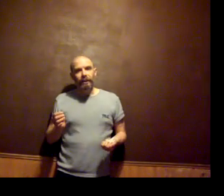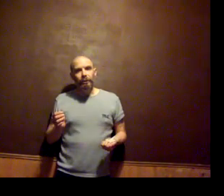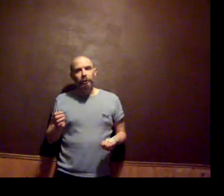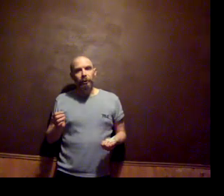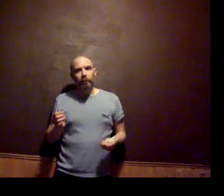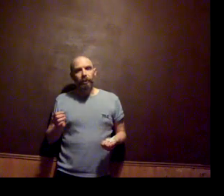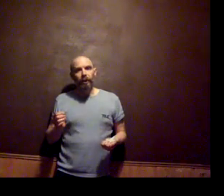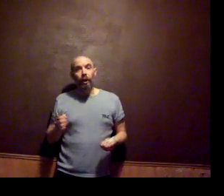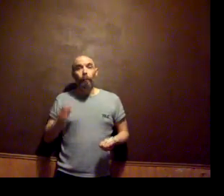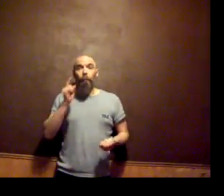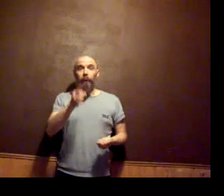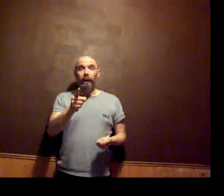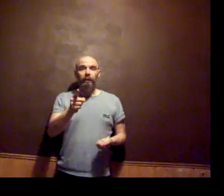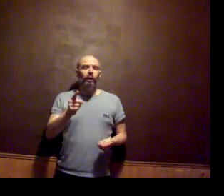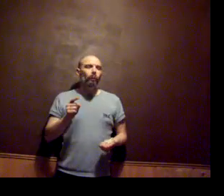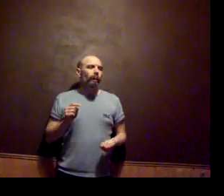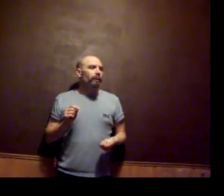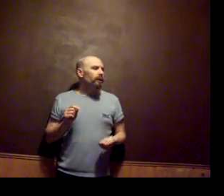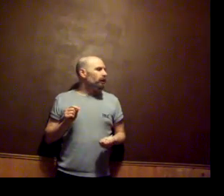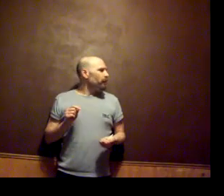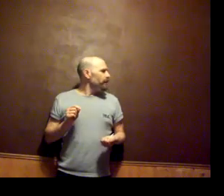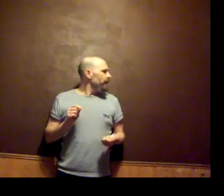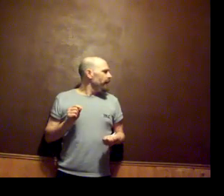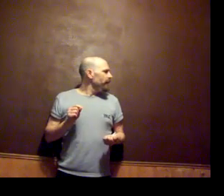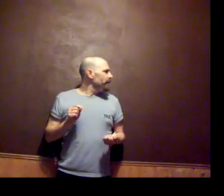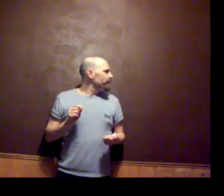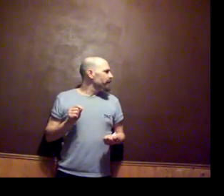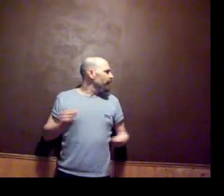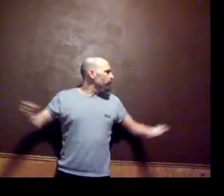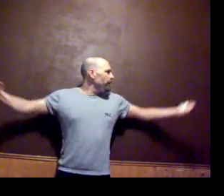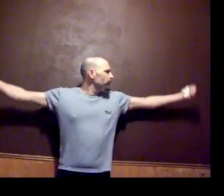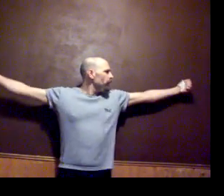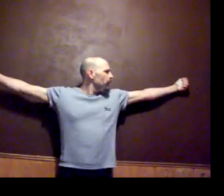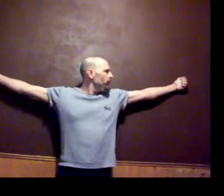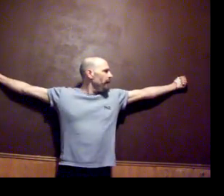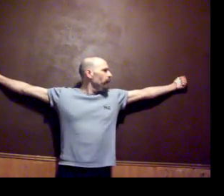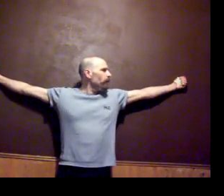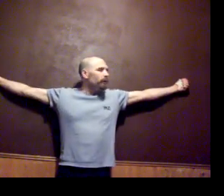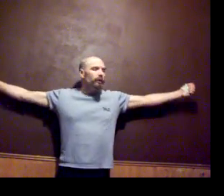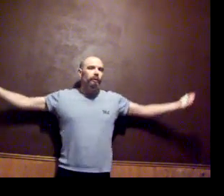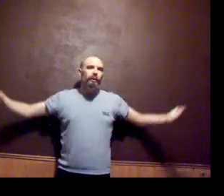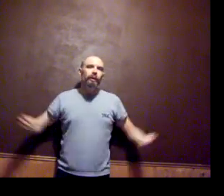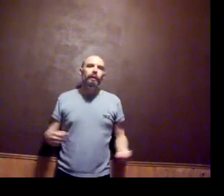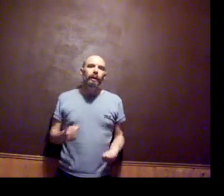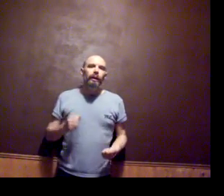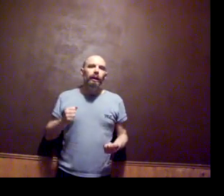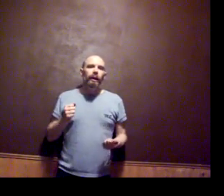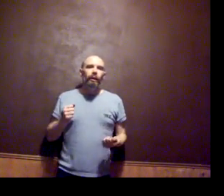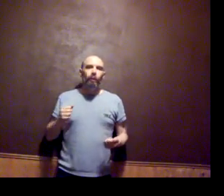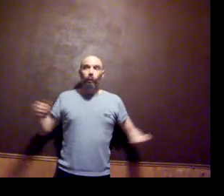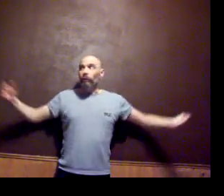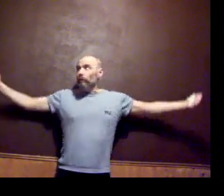do terribly long. But what I'm going to talk about today is the paint job and what I'm going to do with it, or with this